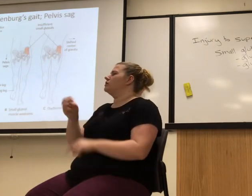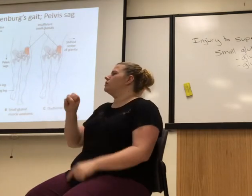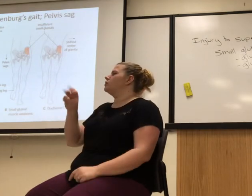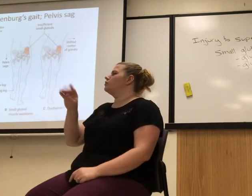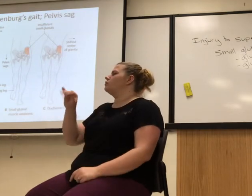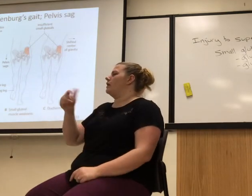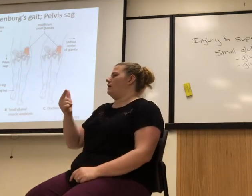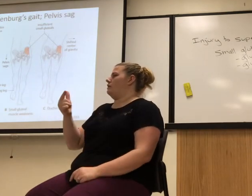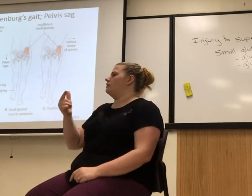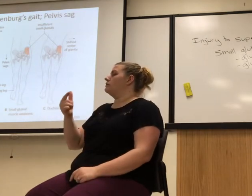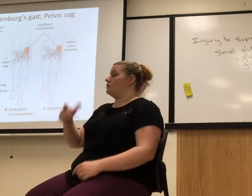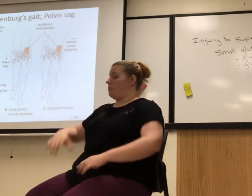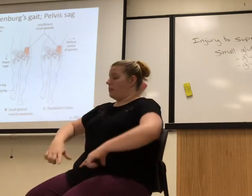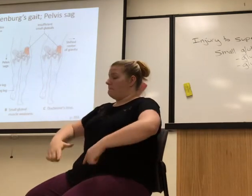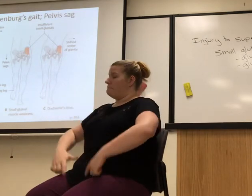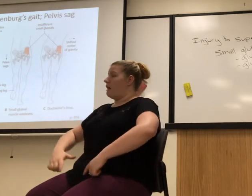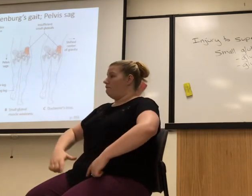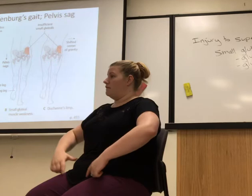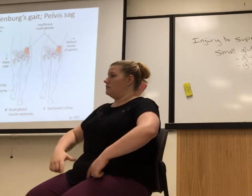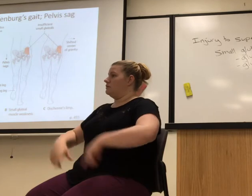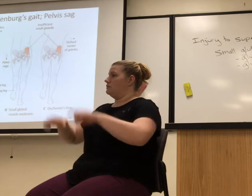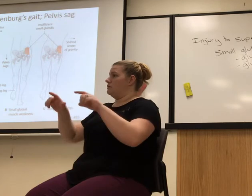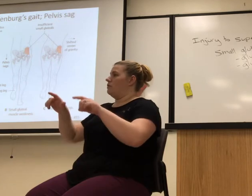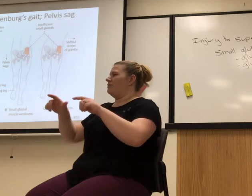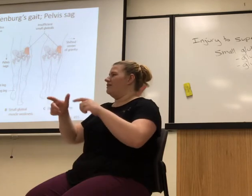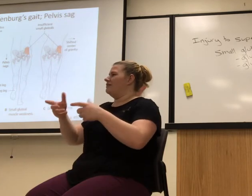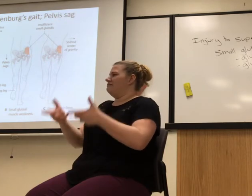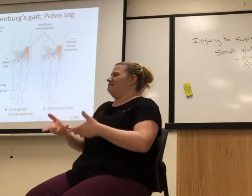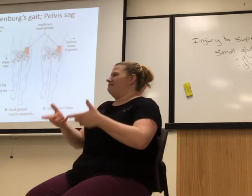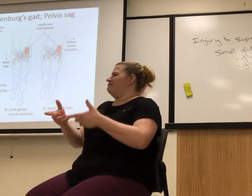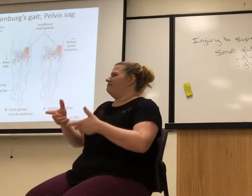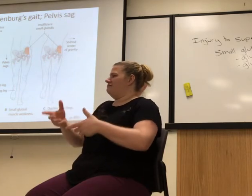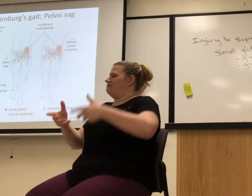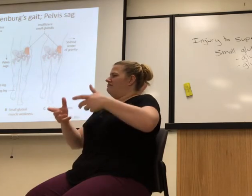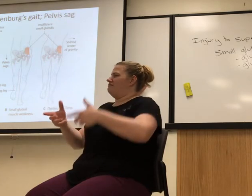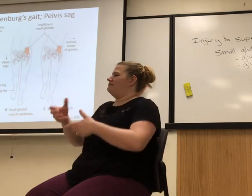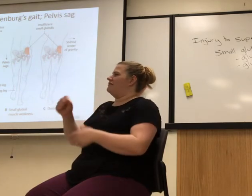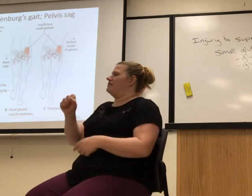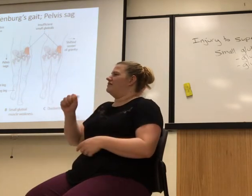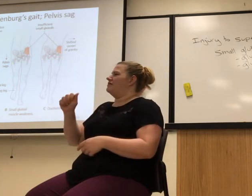Pelvis sag on opposite side.